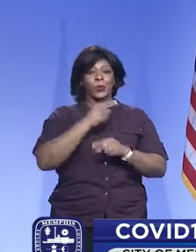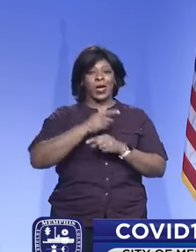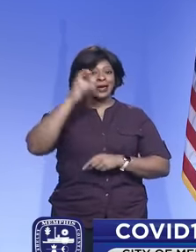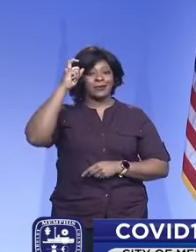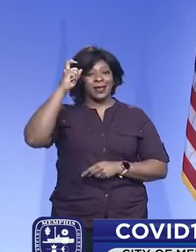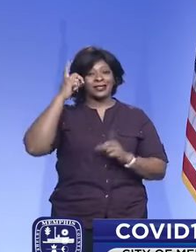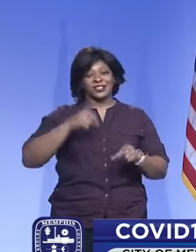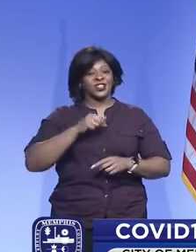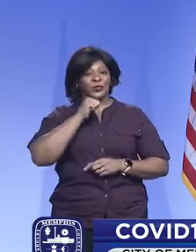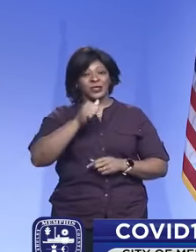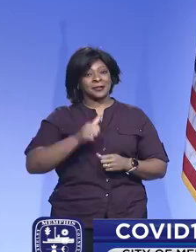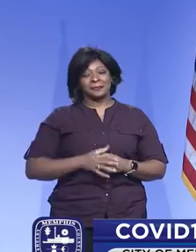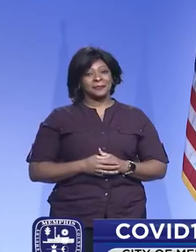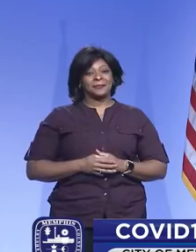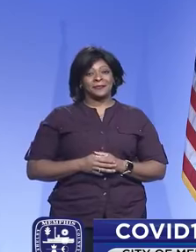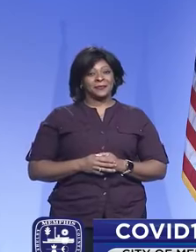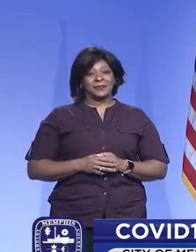do?